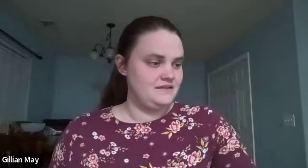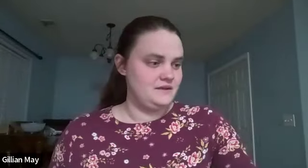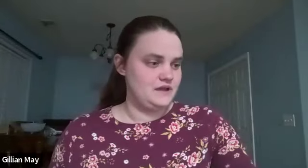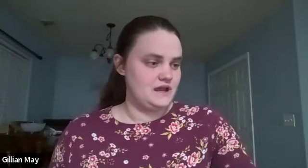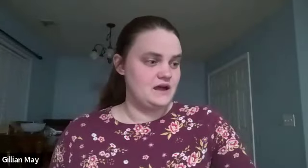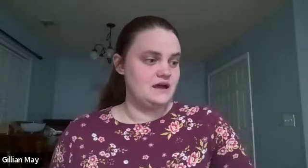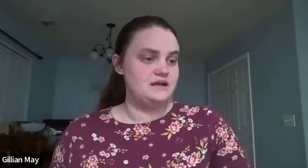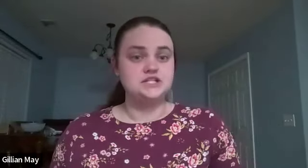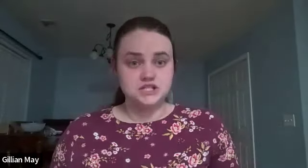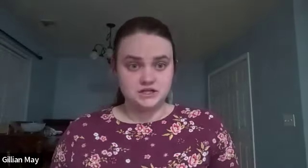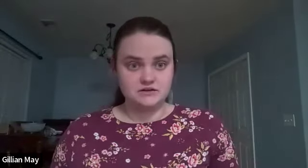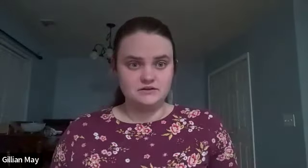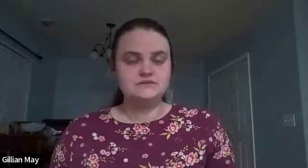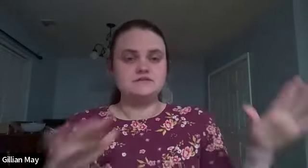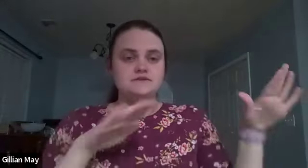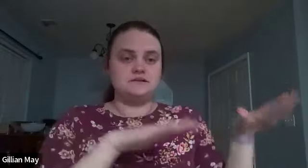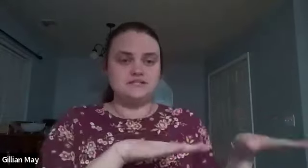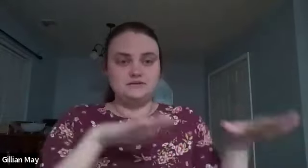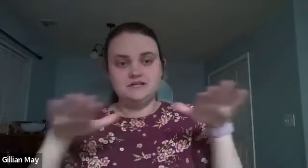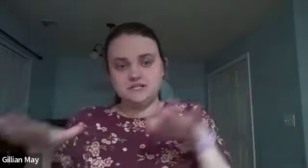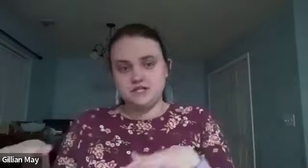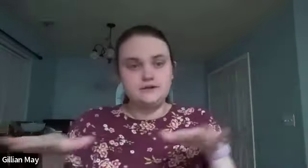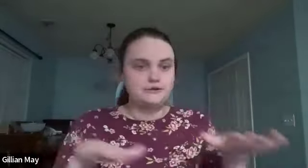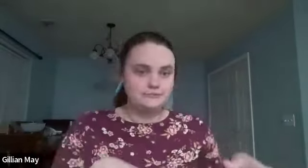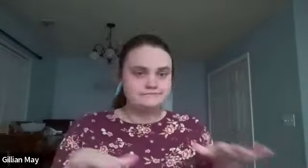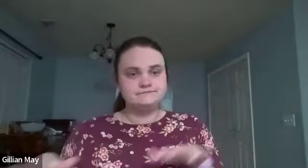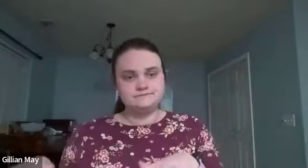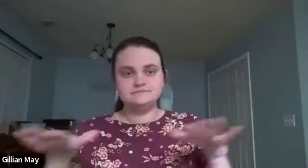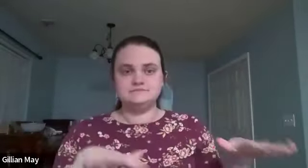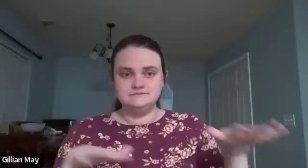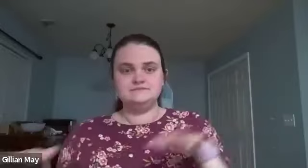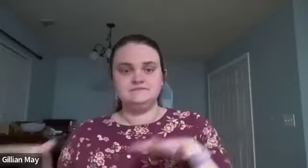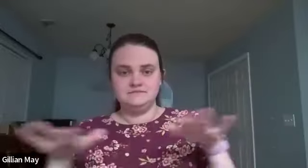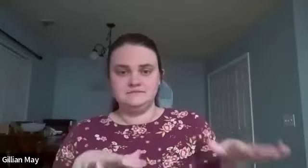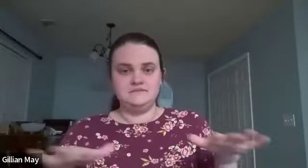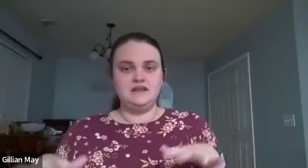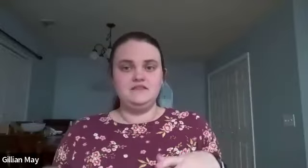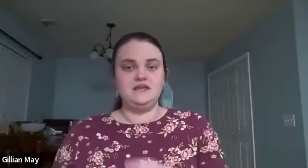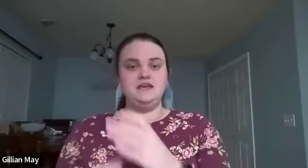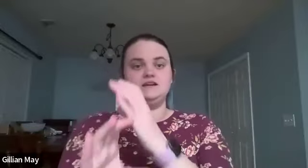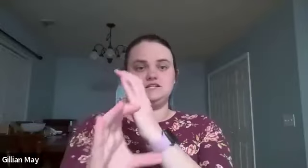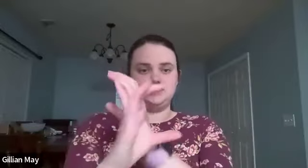Then we had chill. So the first one I showed, chill. And then